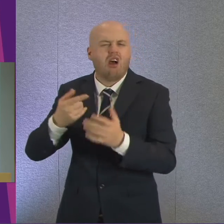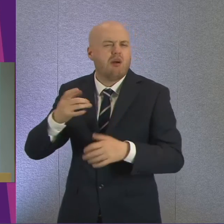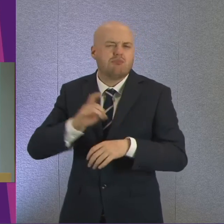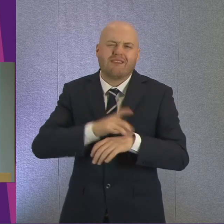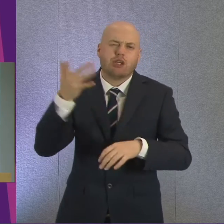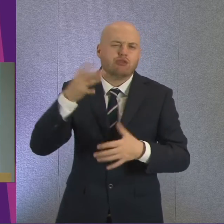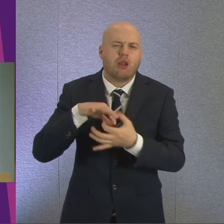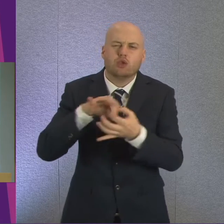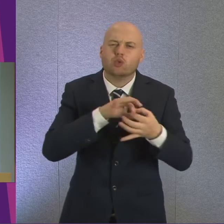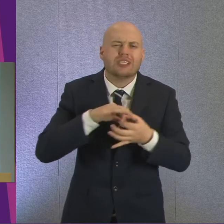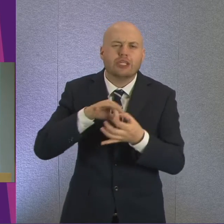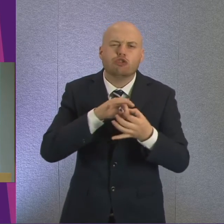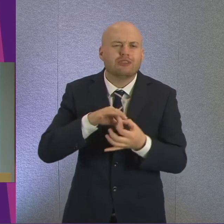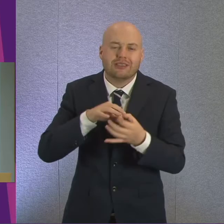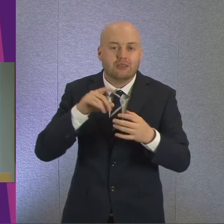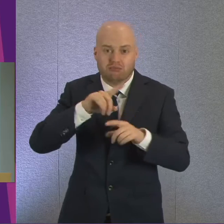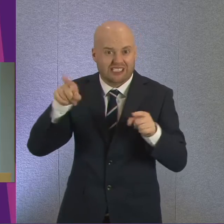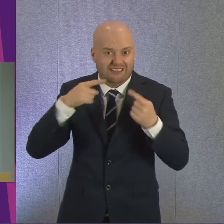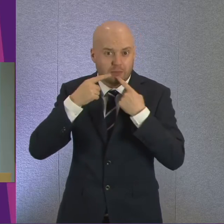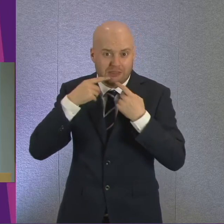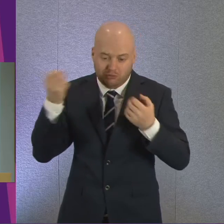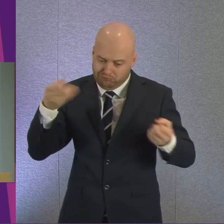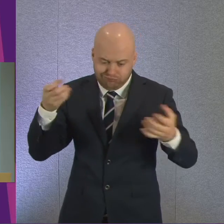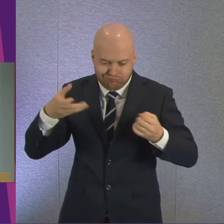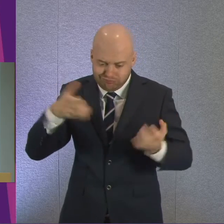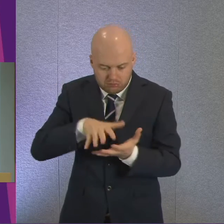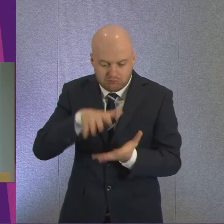overview of the measures which are in place and the steps being